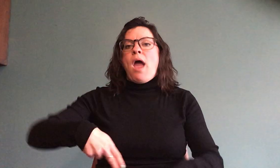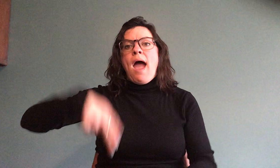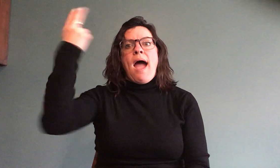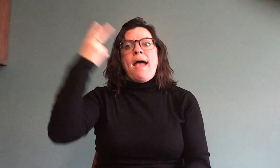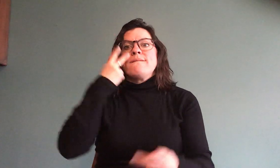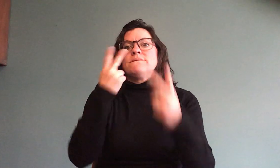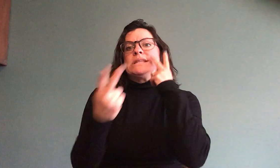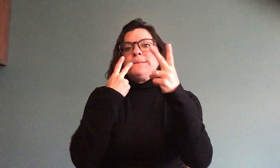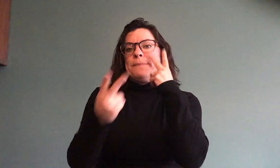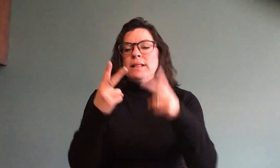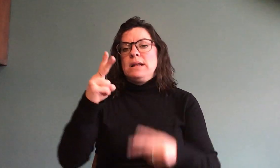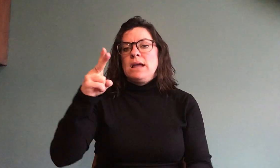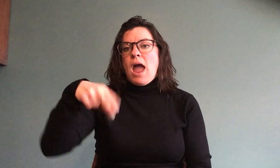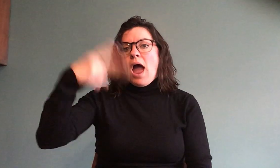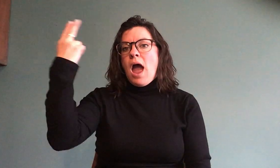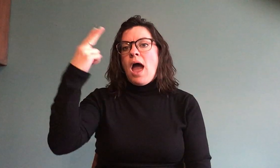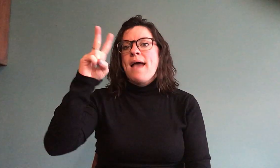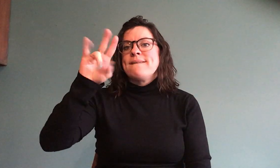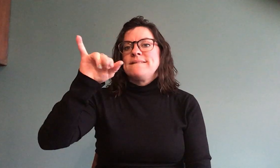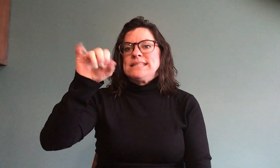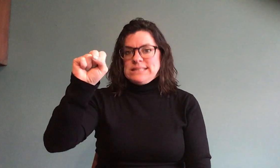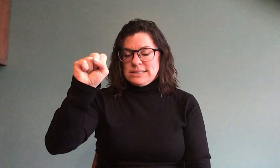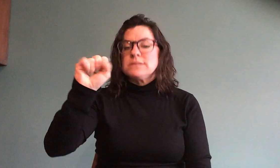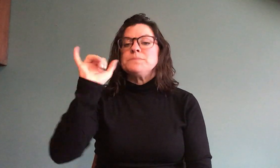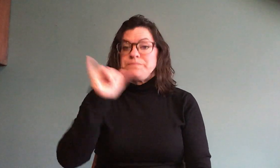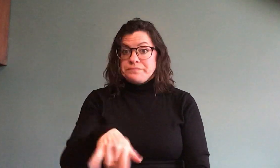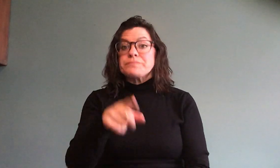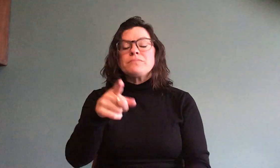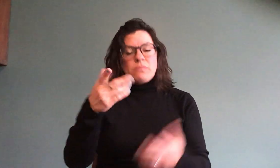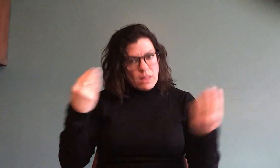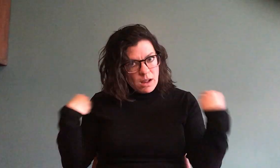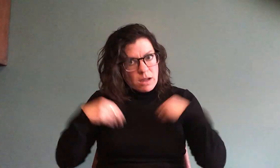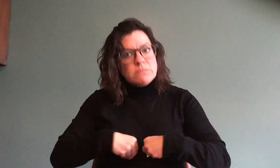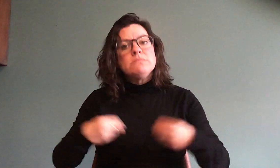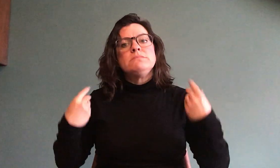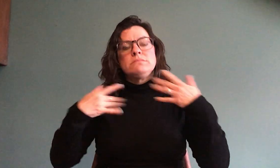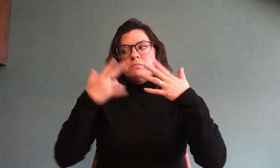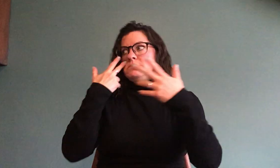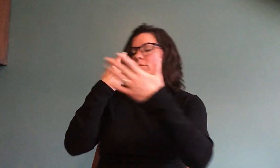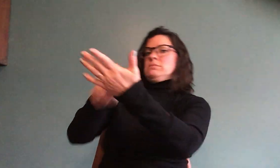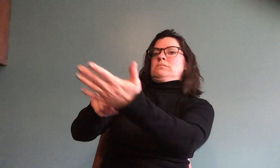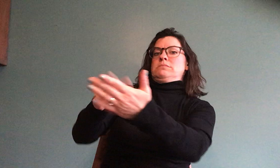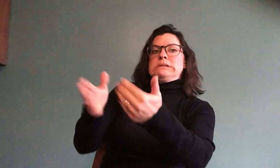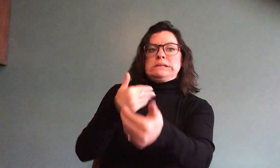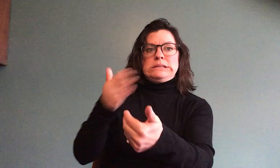that happens. The other thing, and when we're saying struck by, we're all kind of thinking